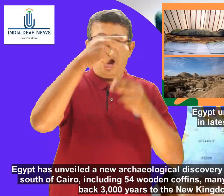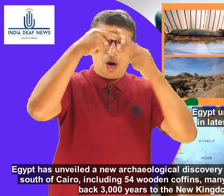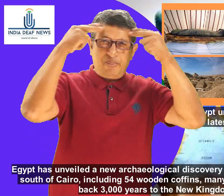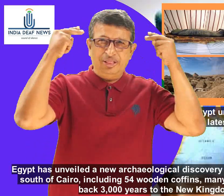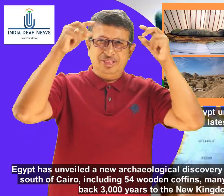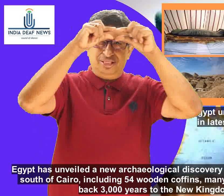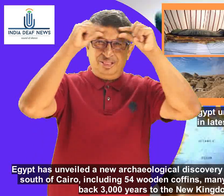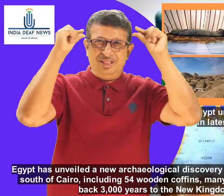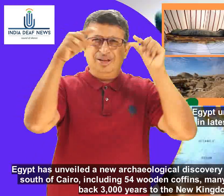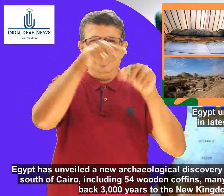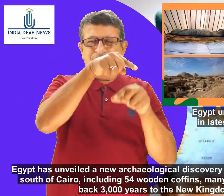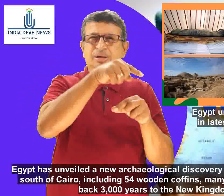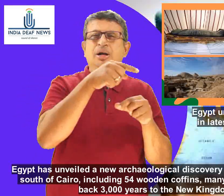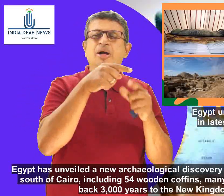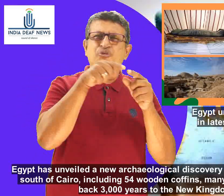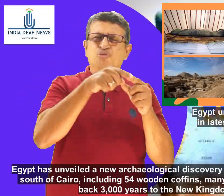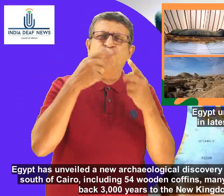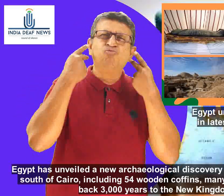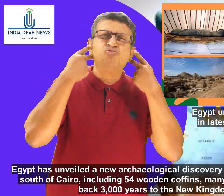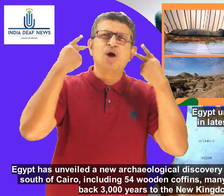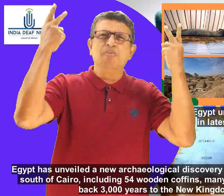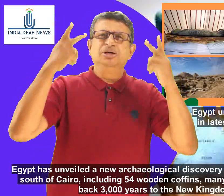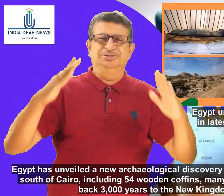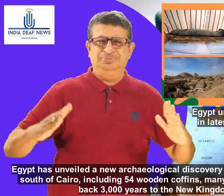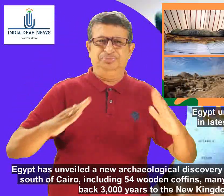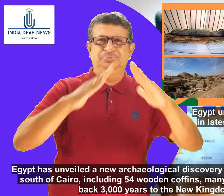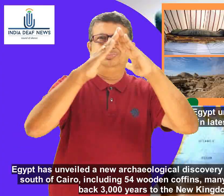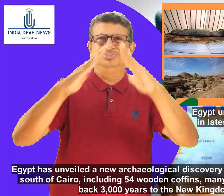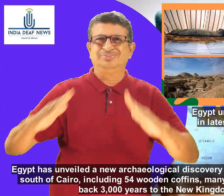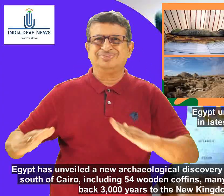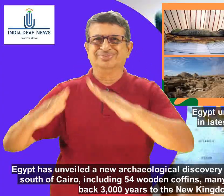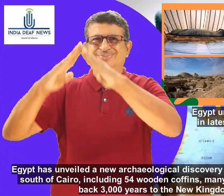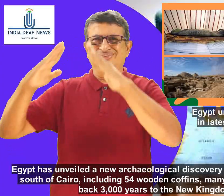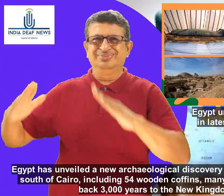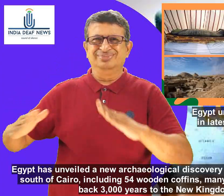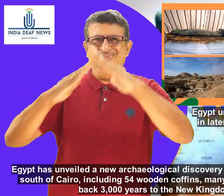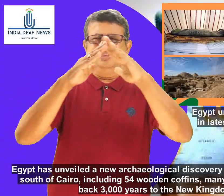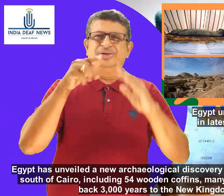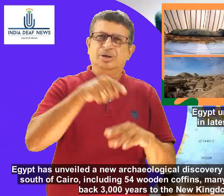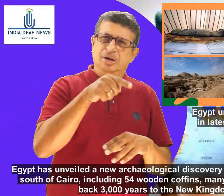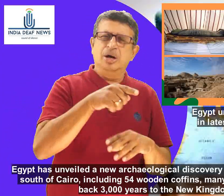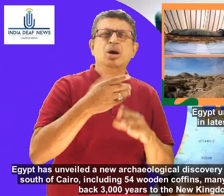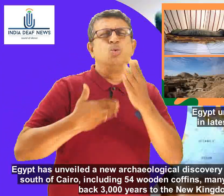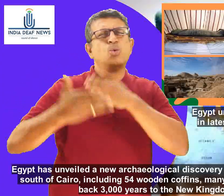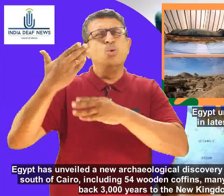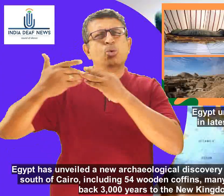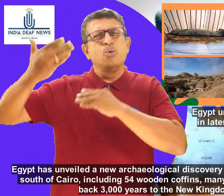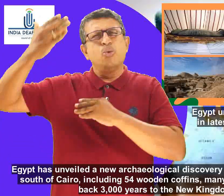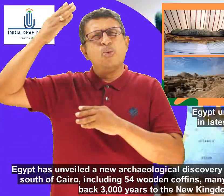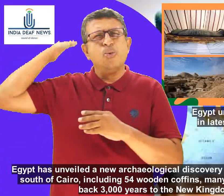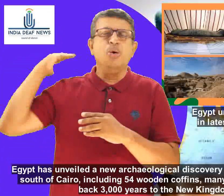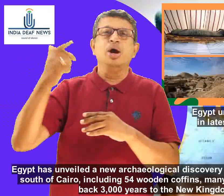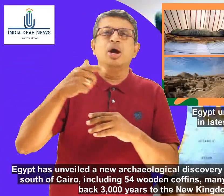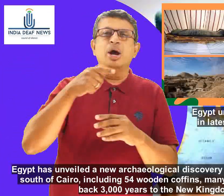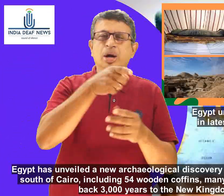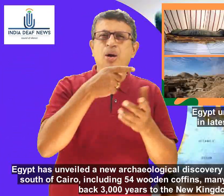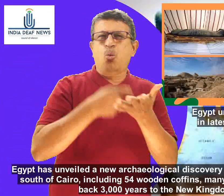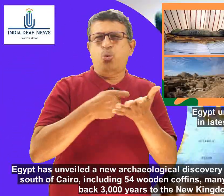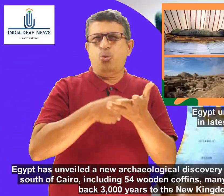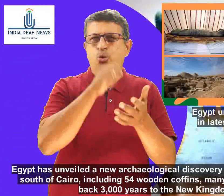period. Painted in bright colors, many of these coffins are still intact. The funerary temple of Queen Neith was also discovered near